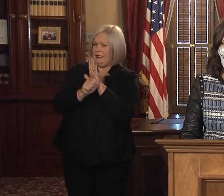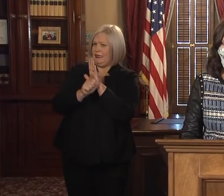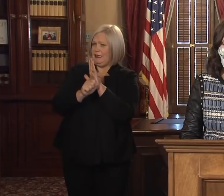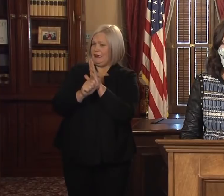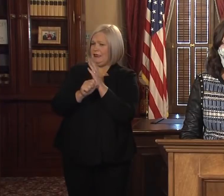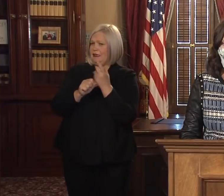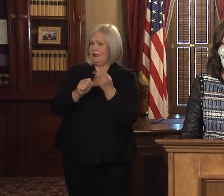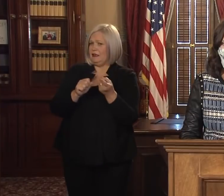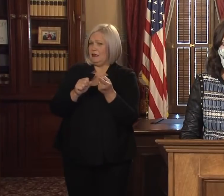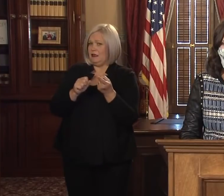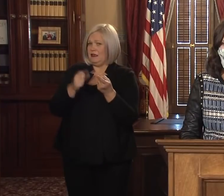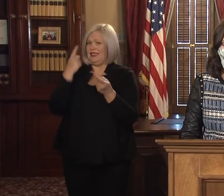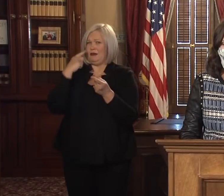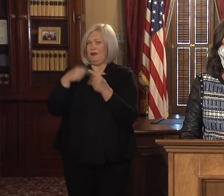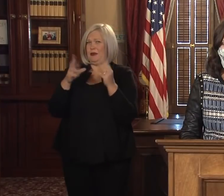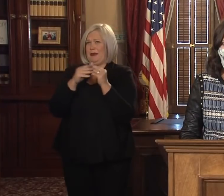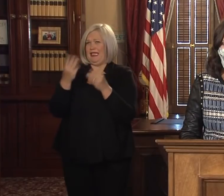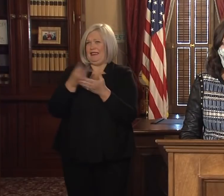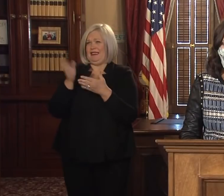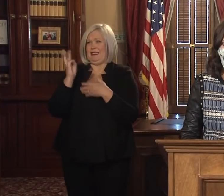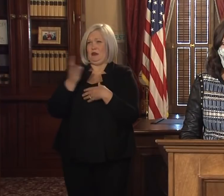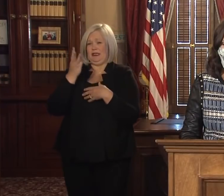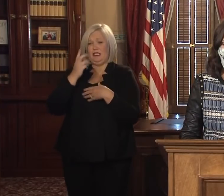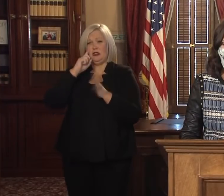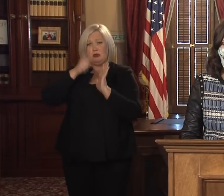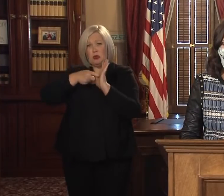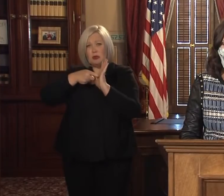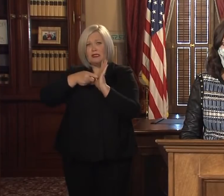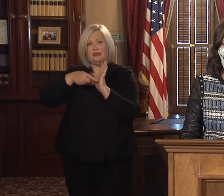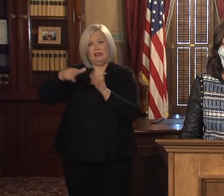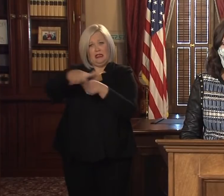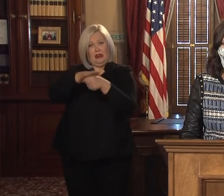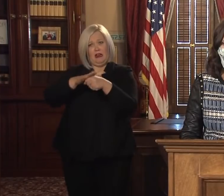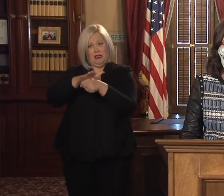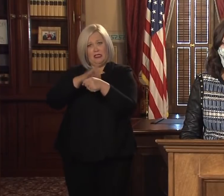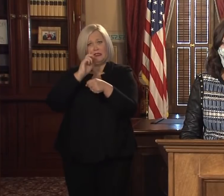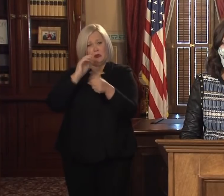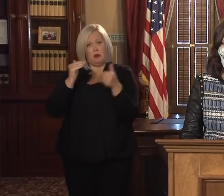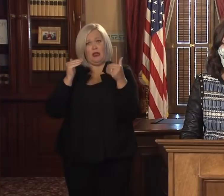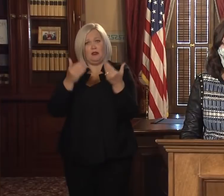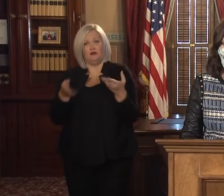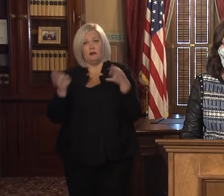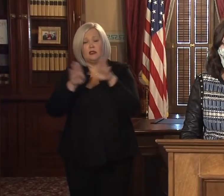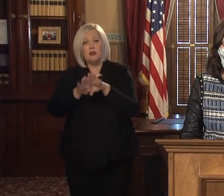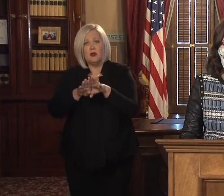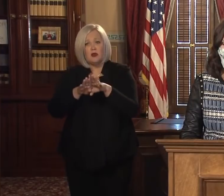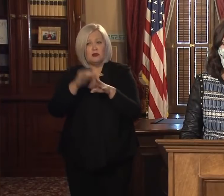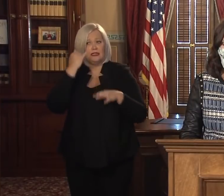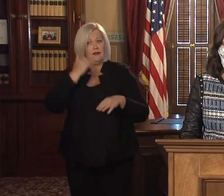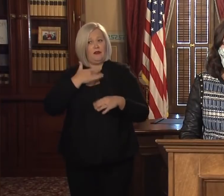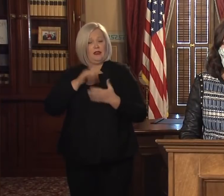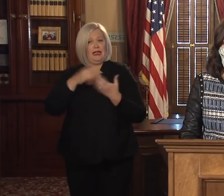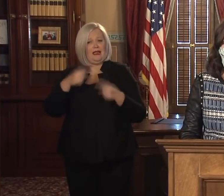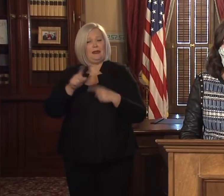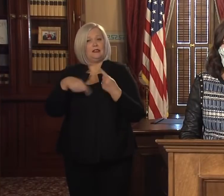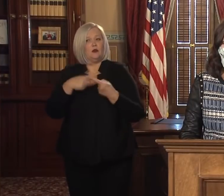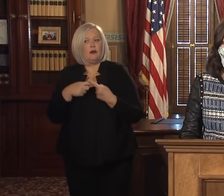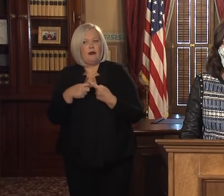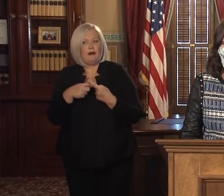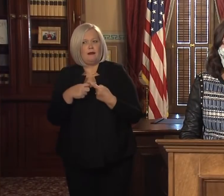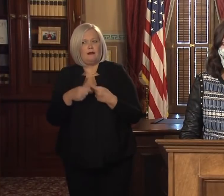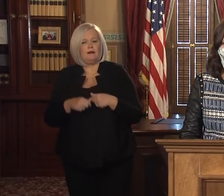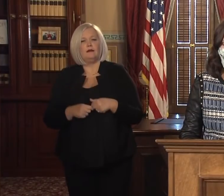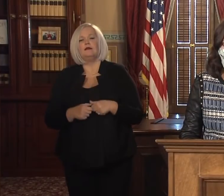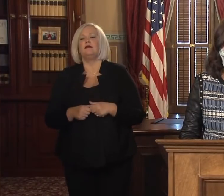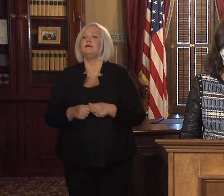on Wednesday, do you see any parts of the states or counties that you think are in line to do that, and if so, how soon? Well,